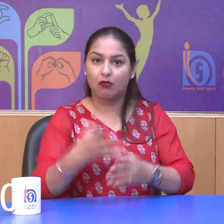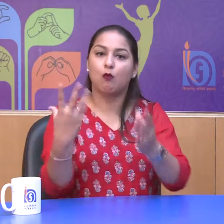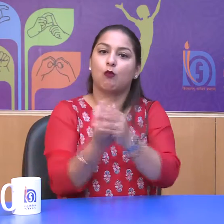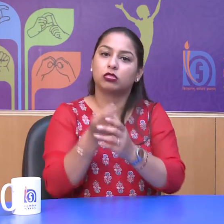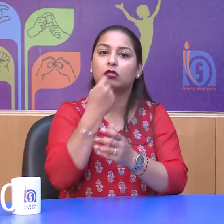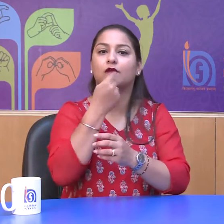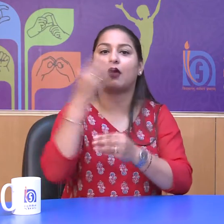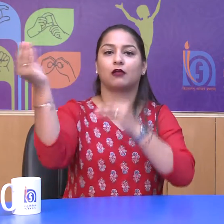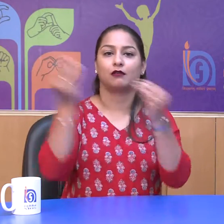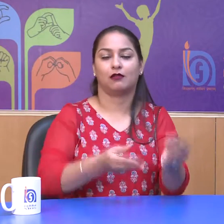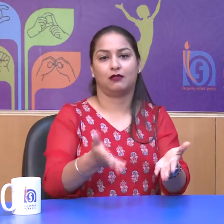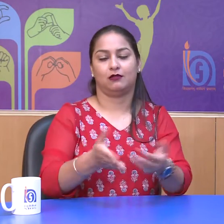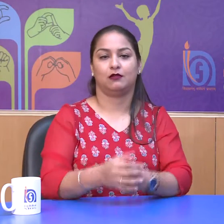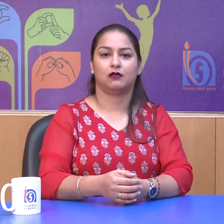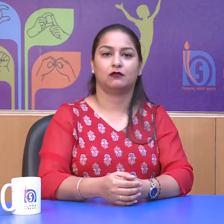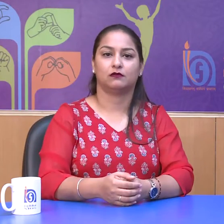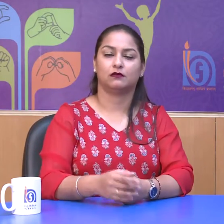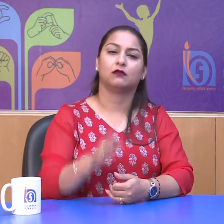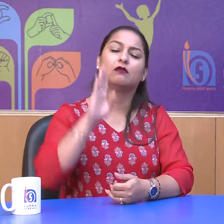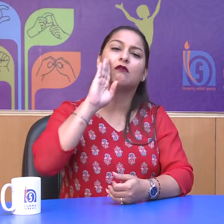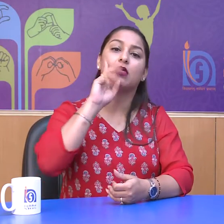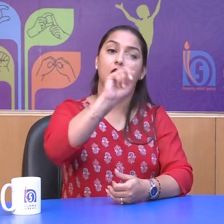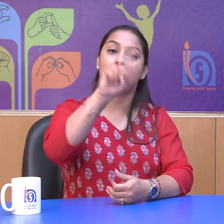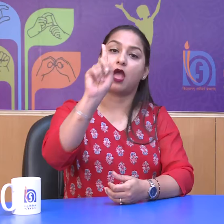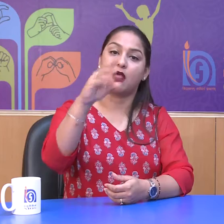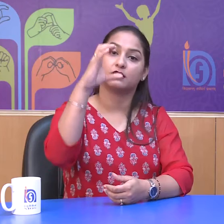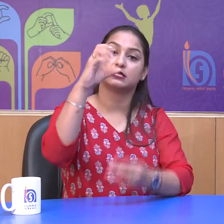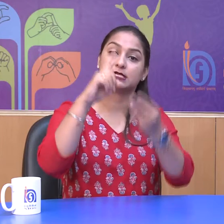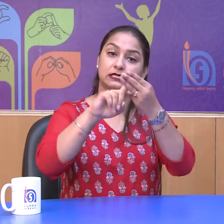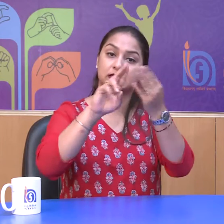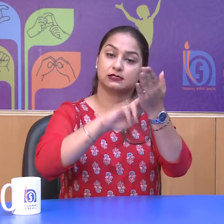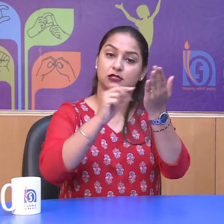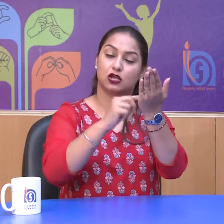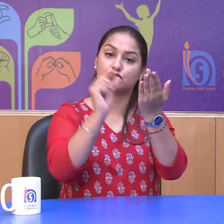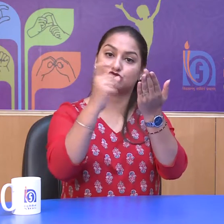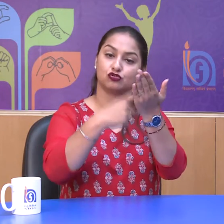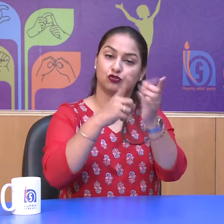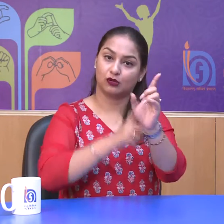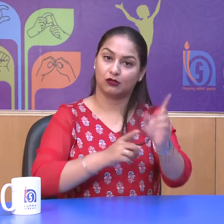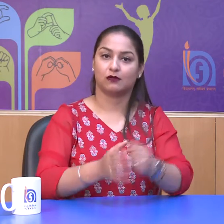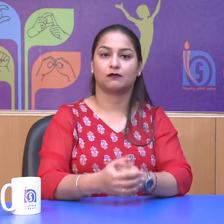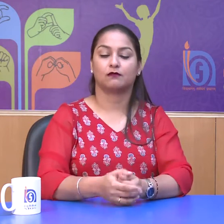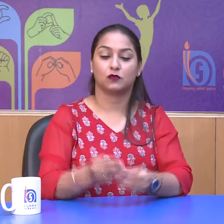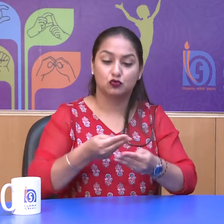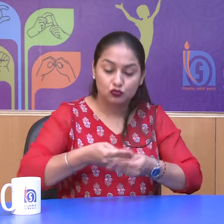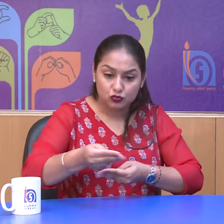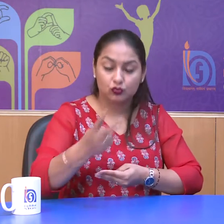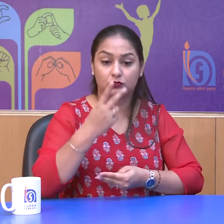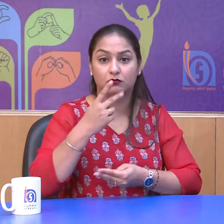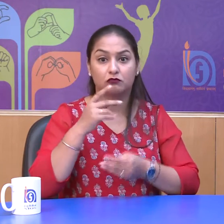by about the 11th century and soon found patronage